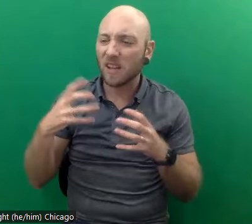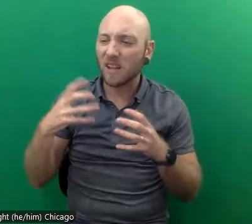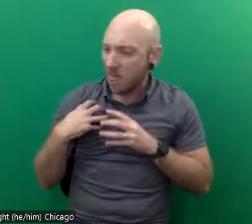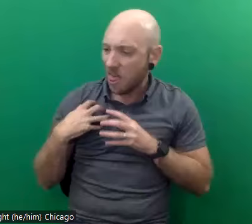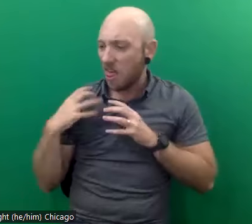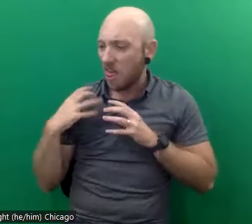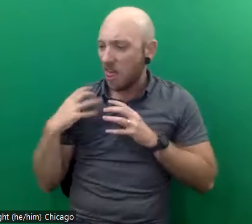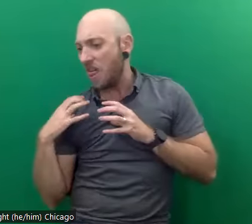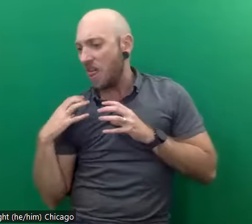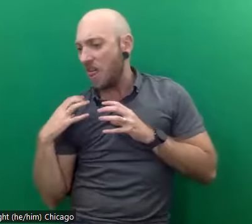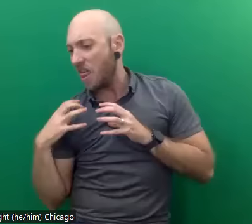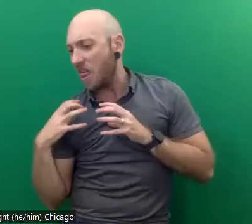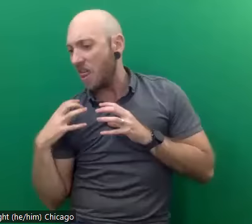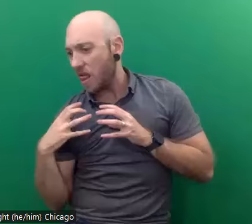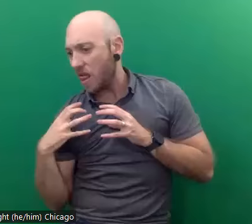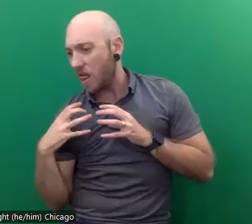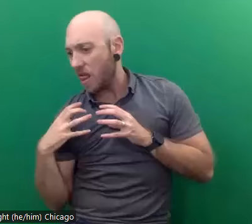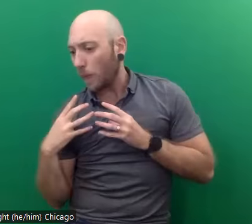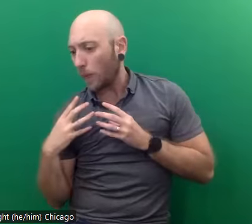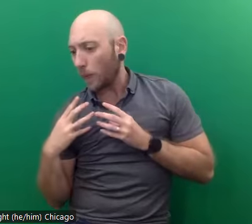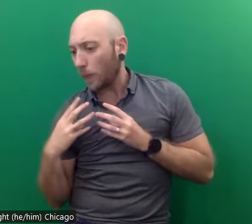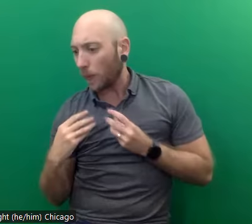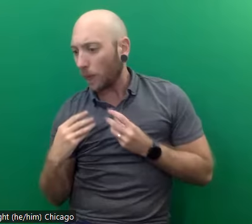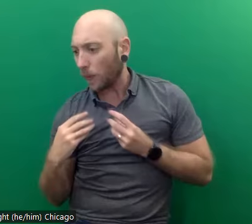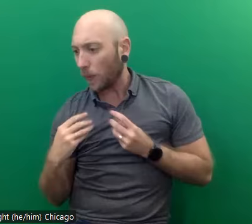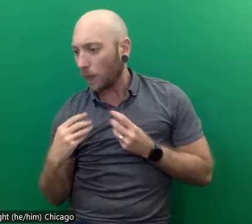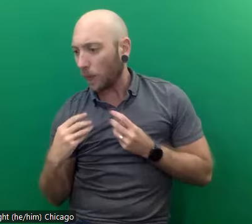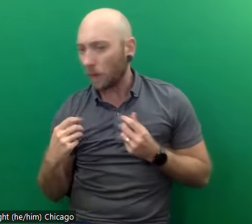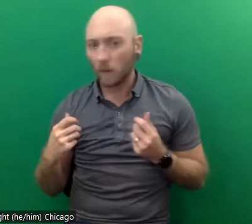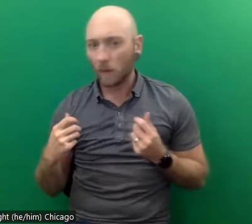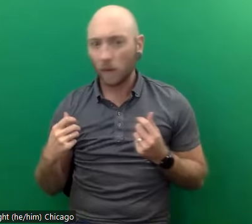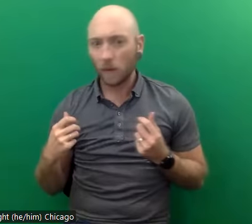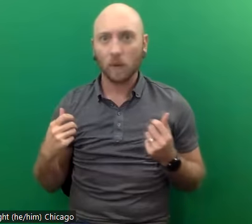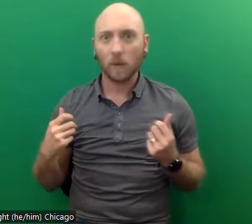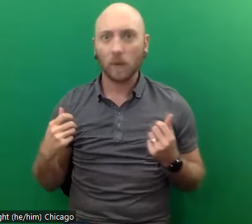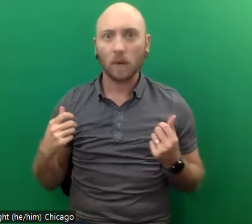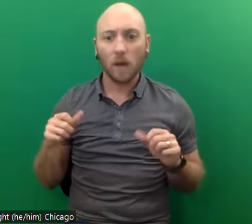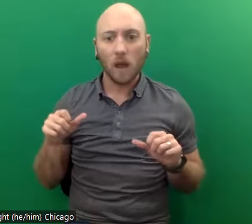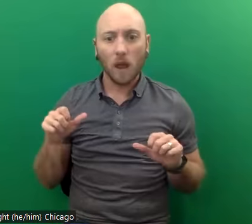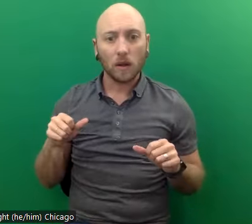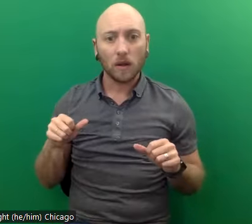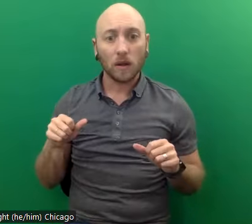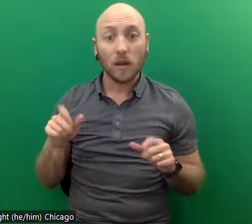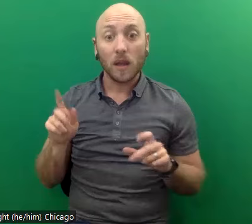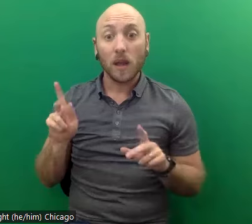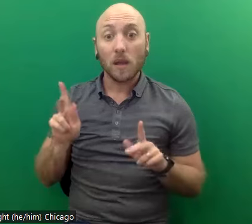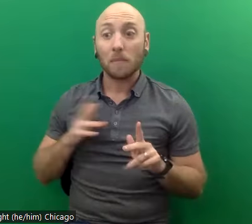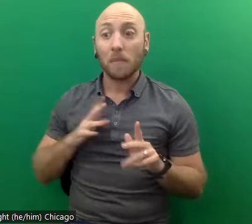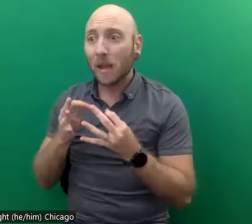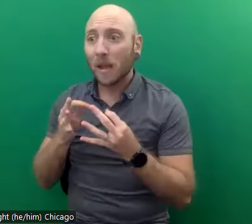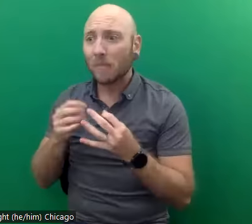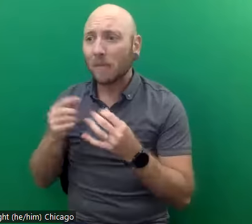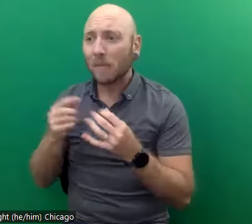to make amends to family. I was able to make amends to people that I've hurt, even if it was